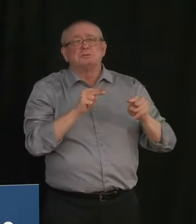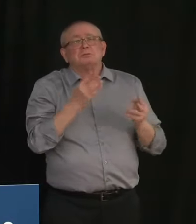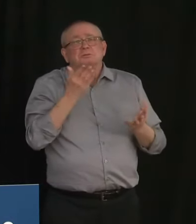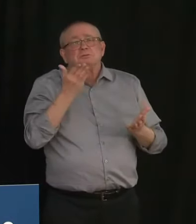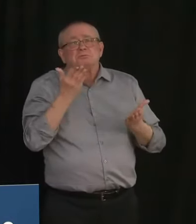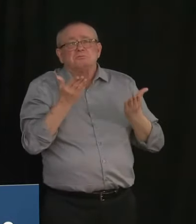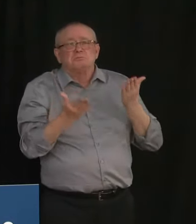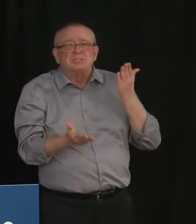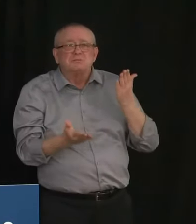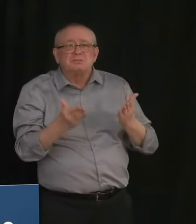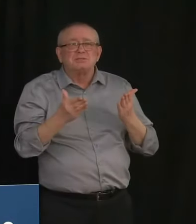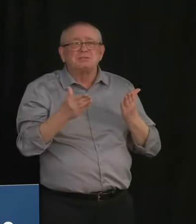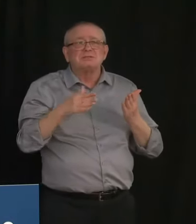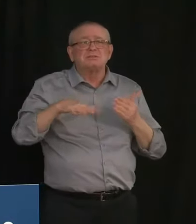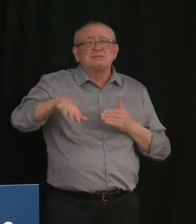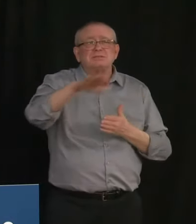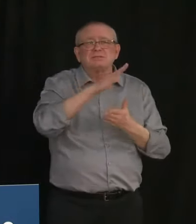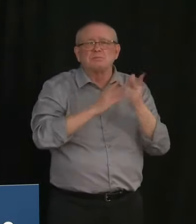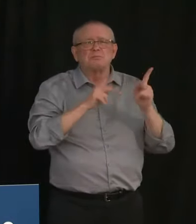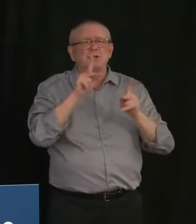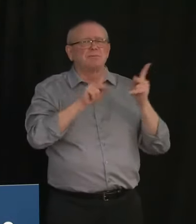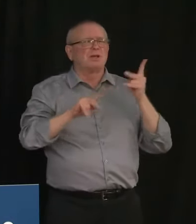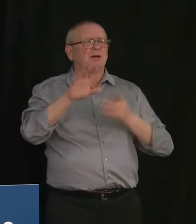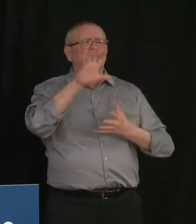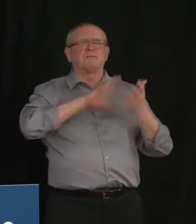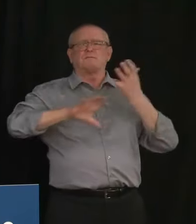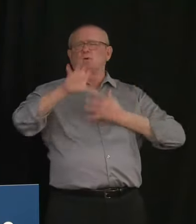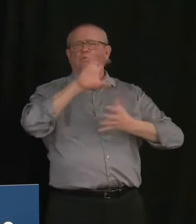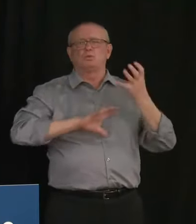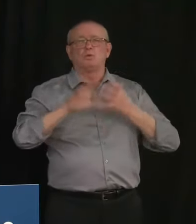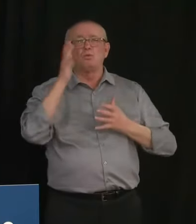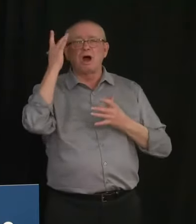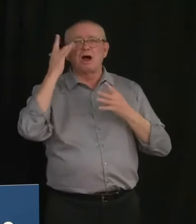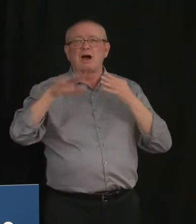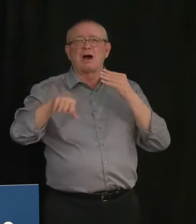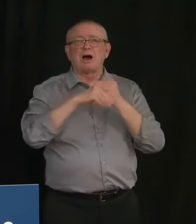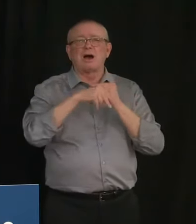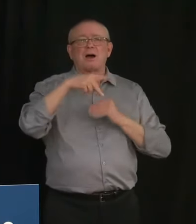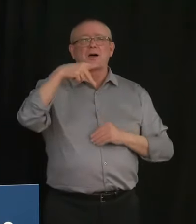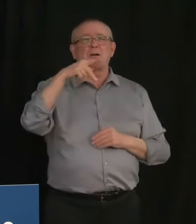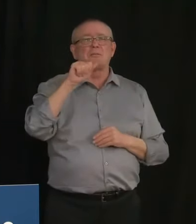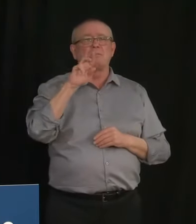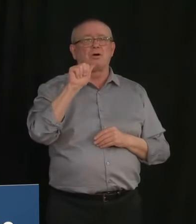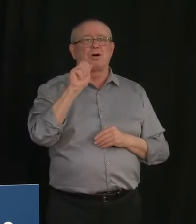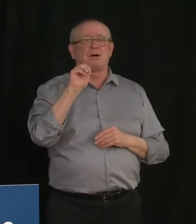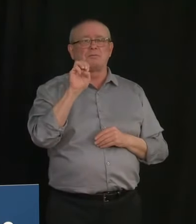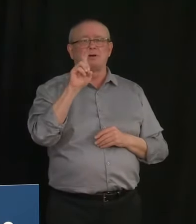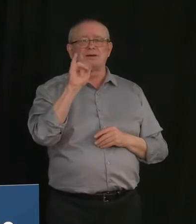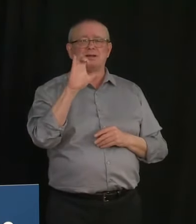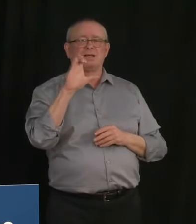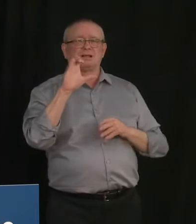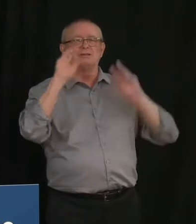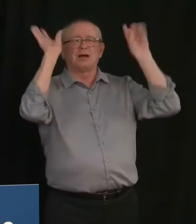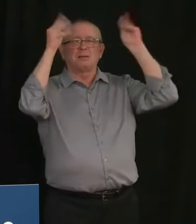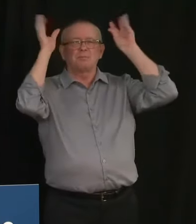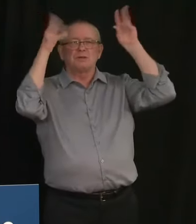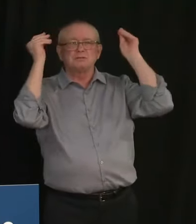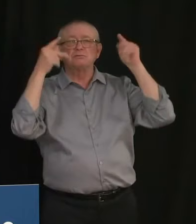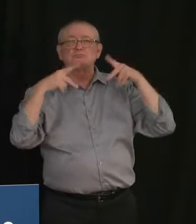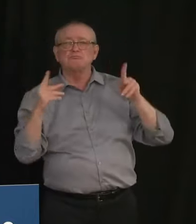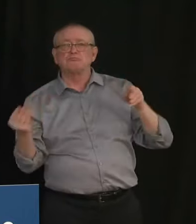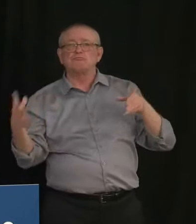of other first responders when paramedics were added to the list, and this may have contributed to an error. Alberta Health